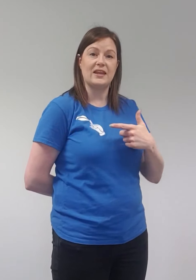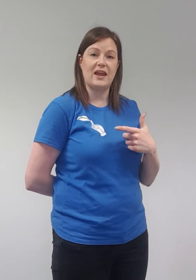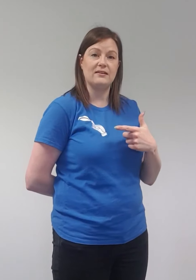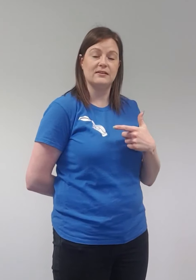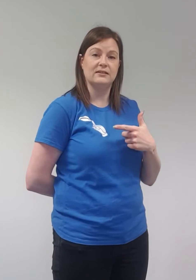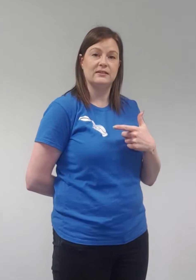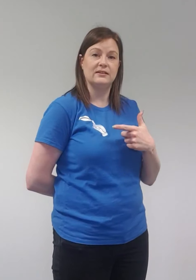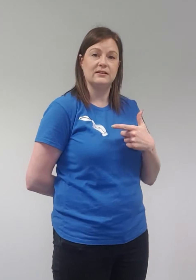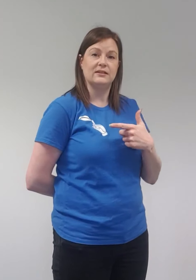again,